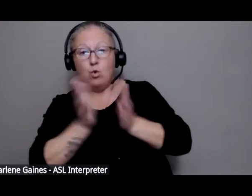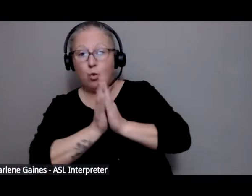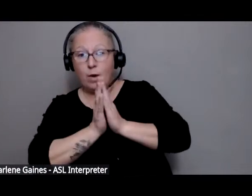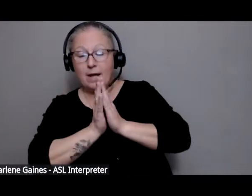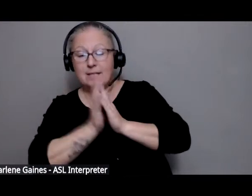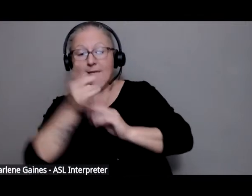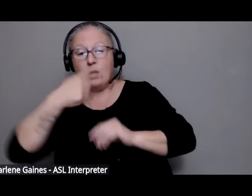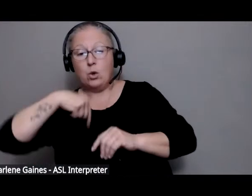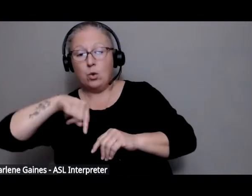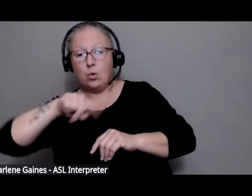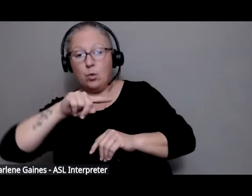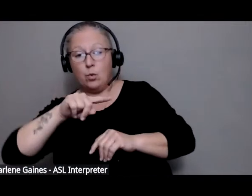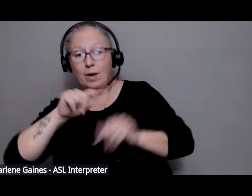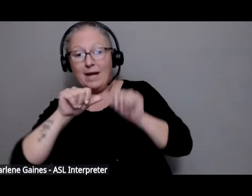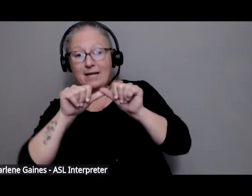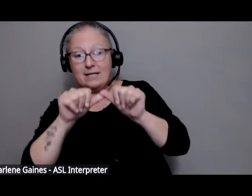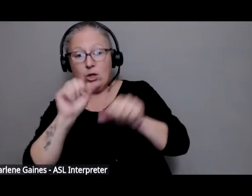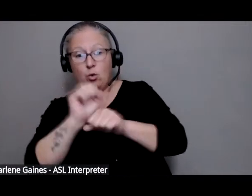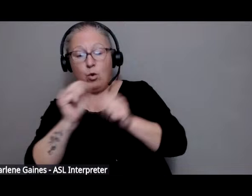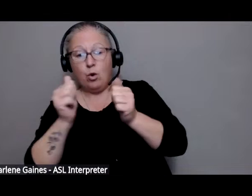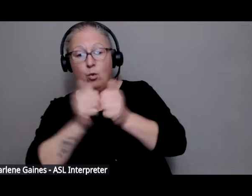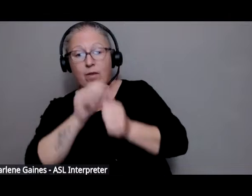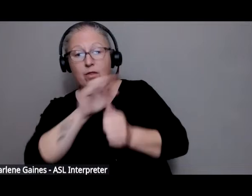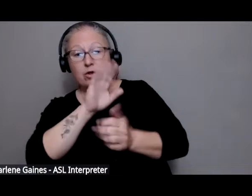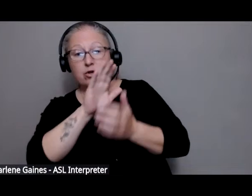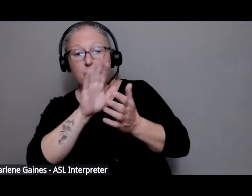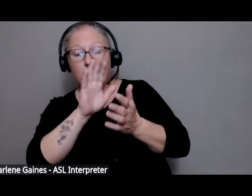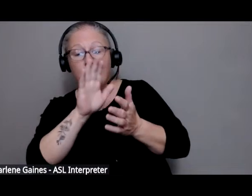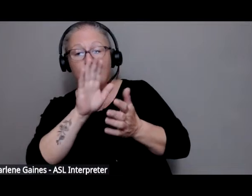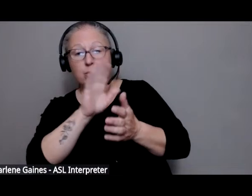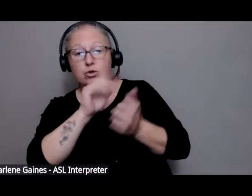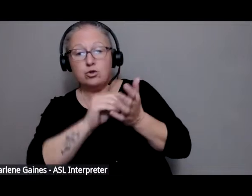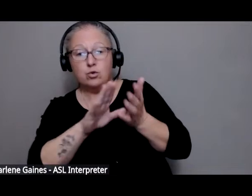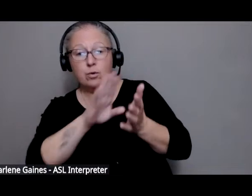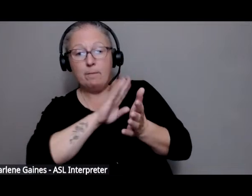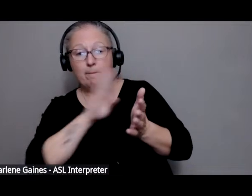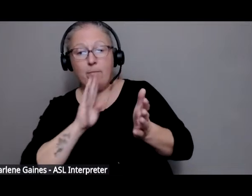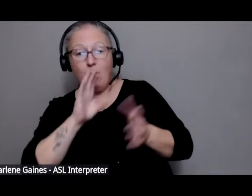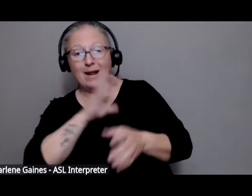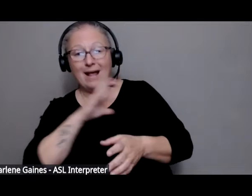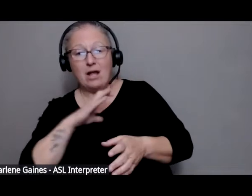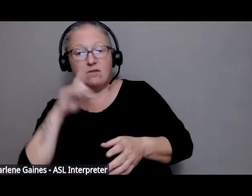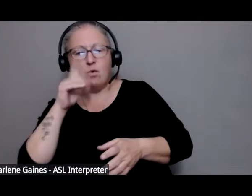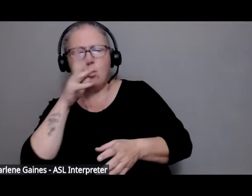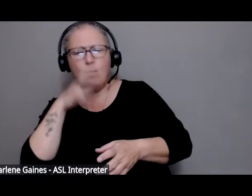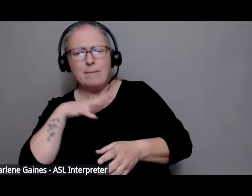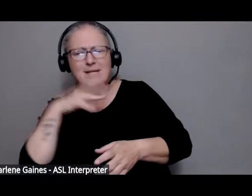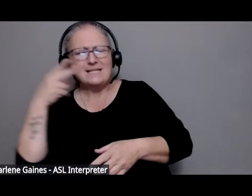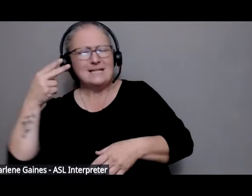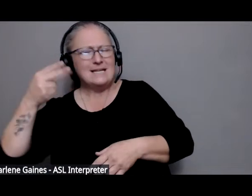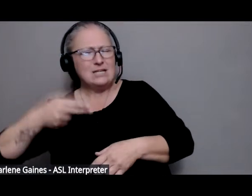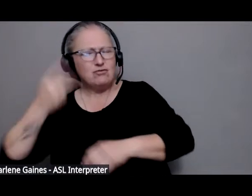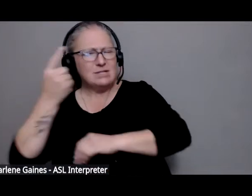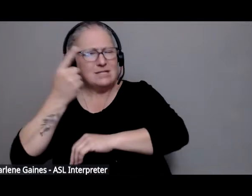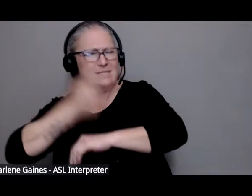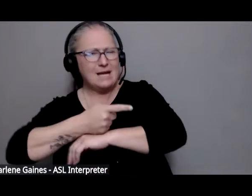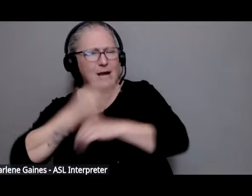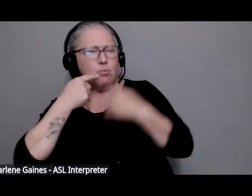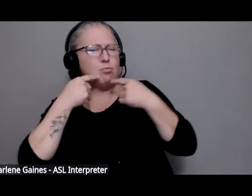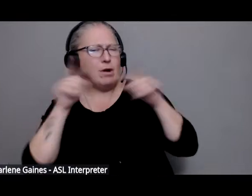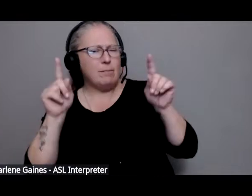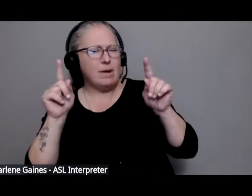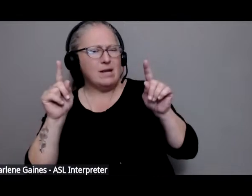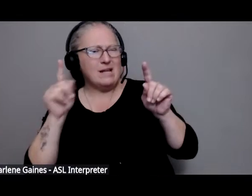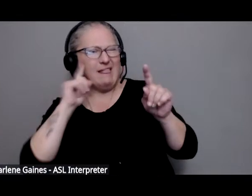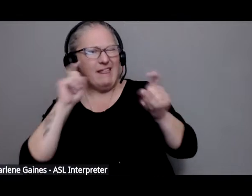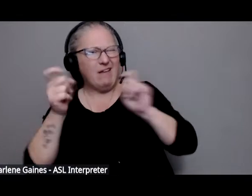we continue to work with the Student Board Council on the Women's History Day proclamation. I may have the title of